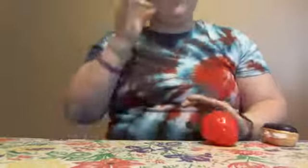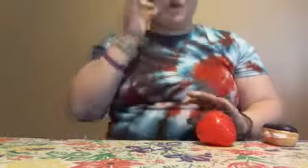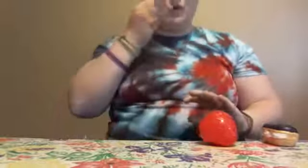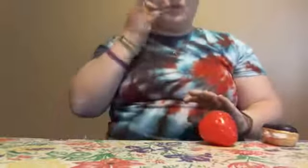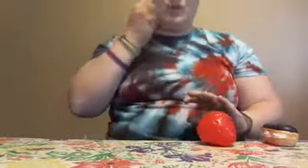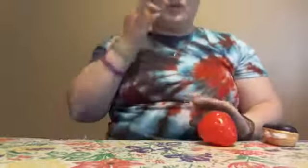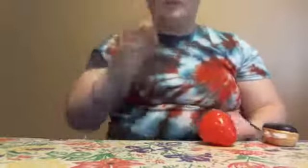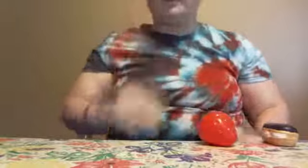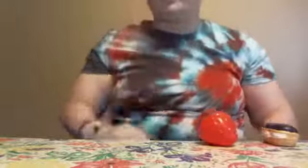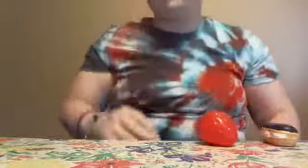fruit.